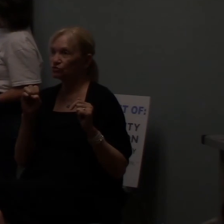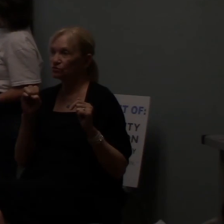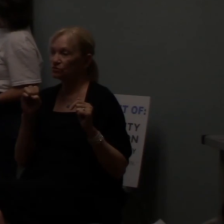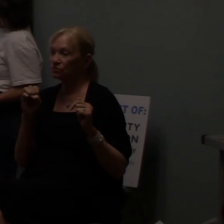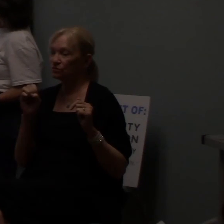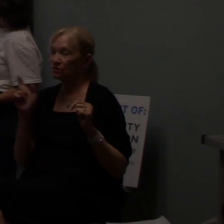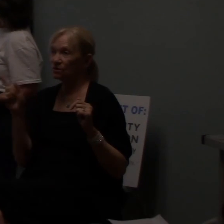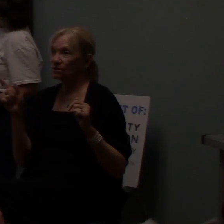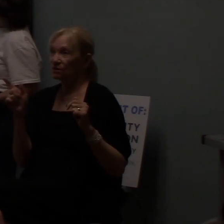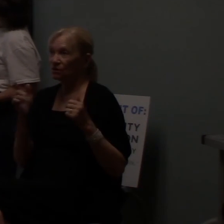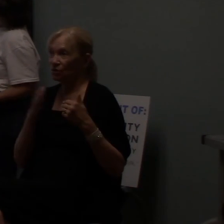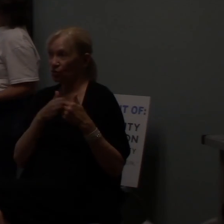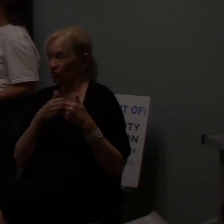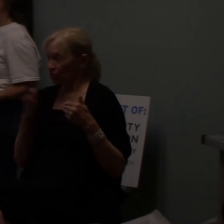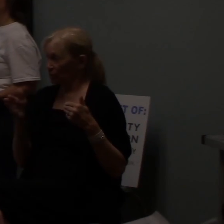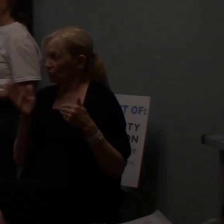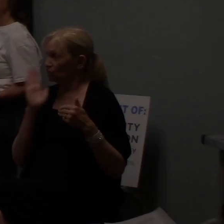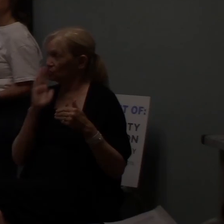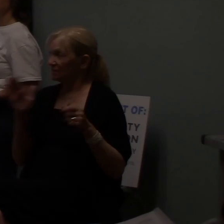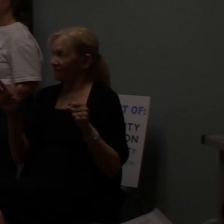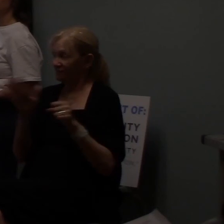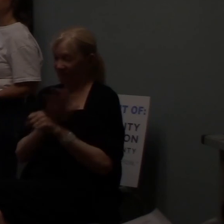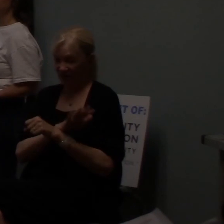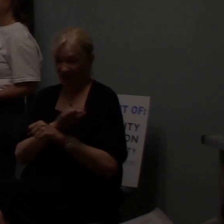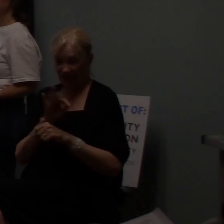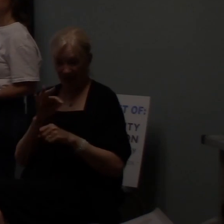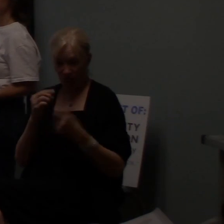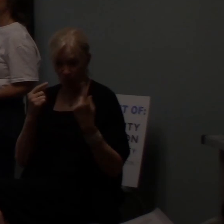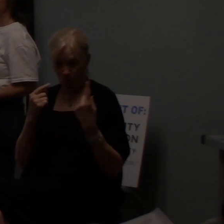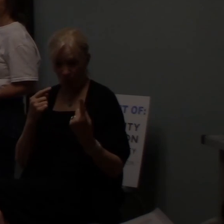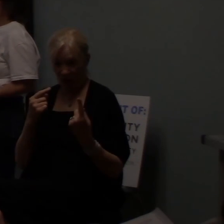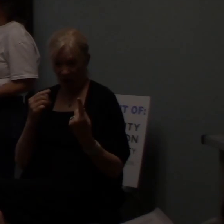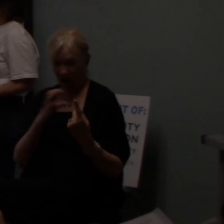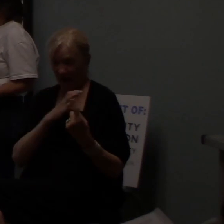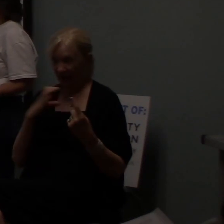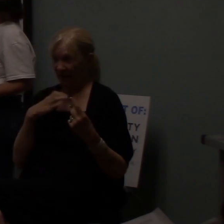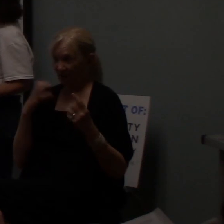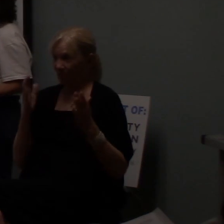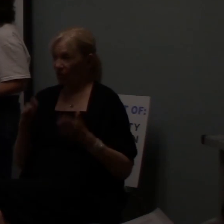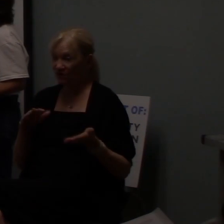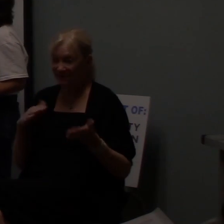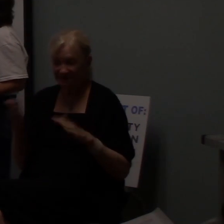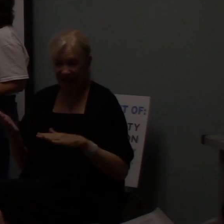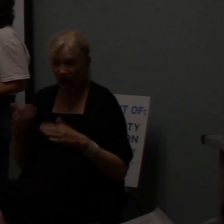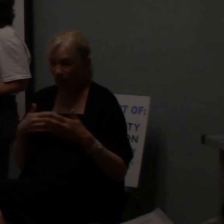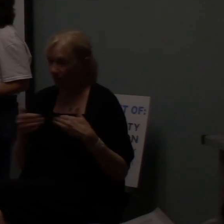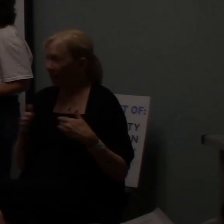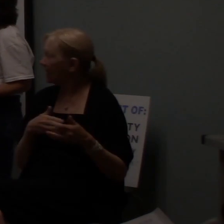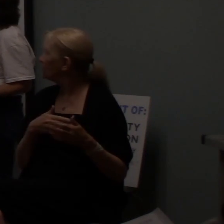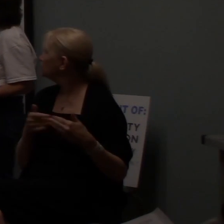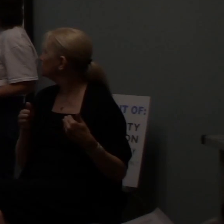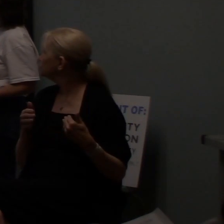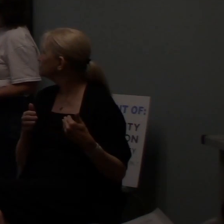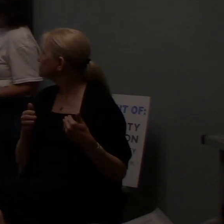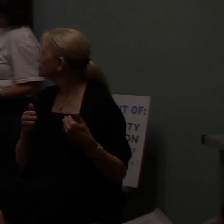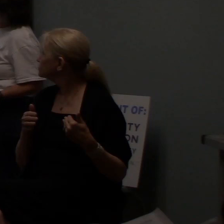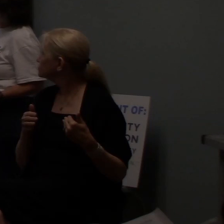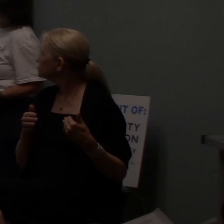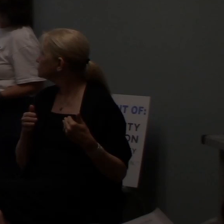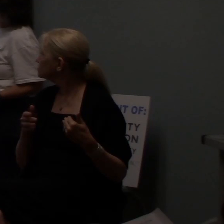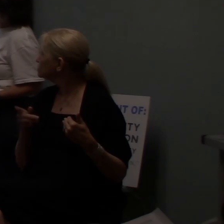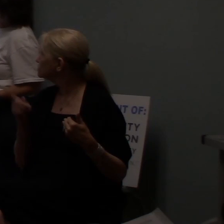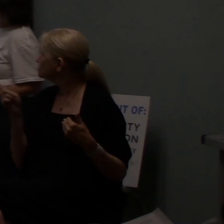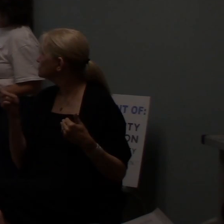The remaining commissioners will fill a vacancy if one of the commissioners drops dead or whatever. And they hire a